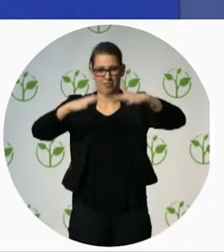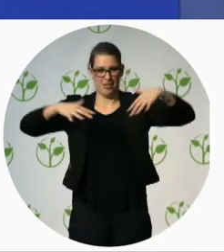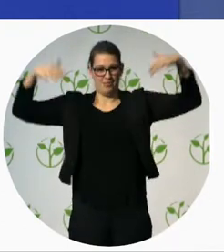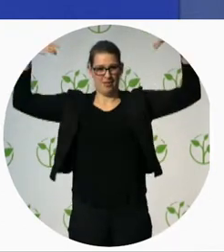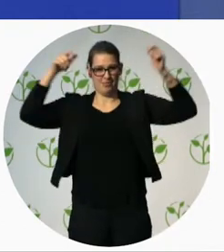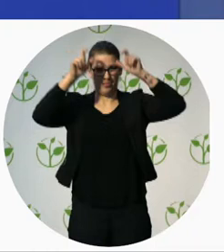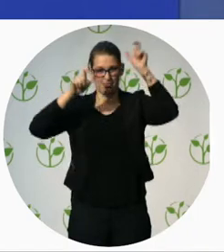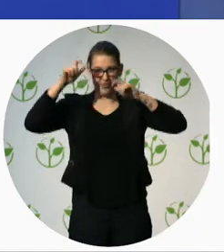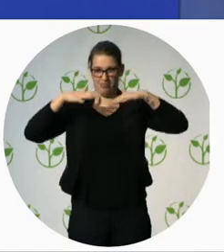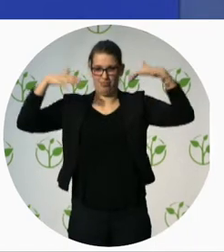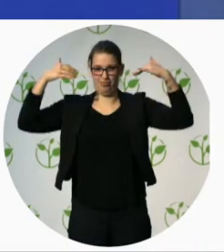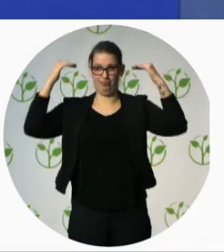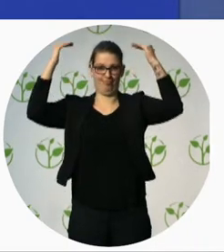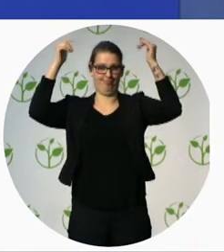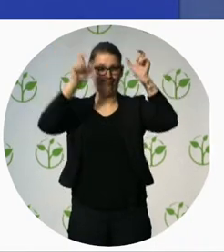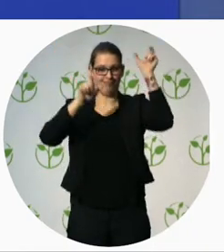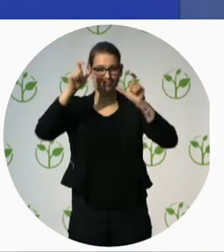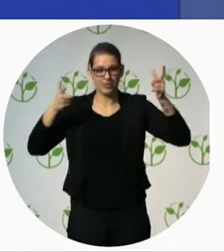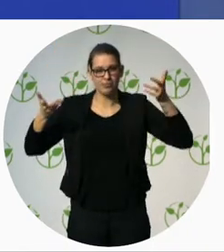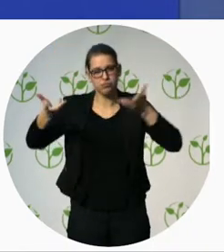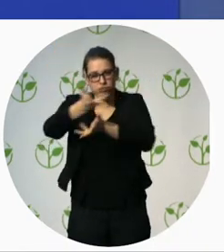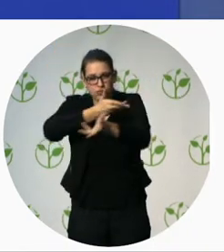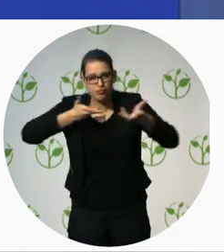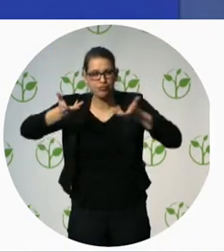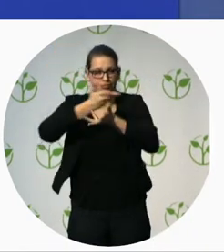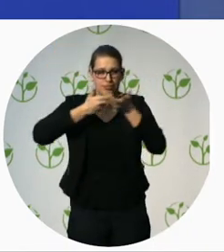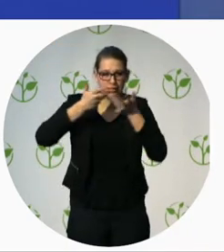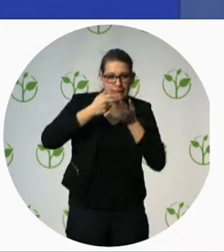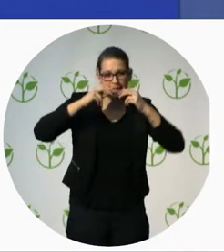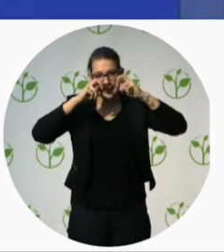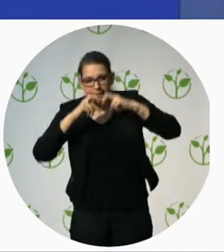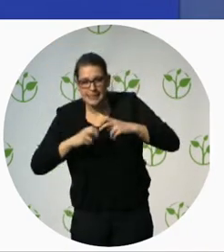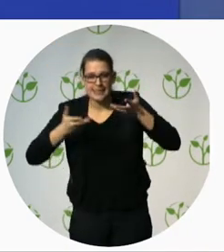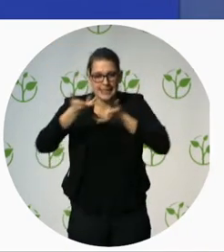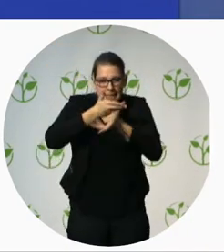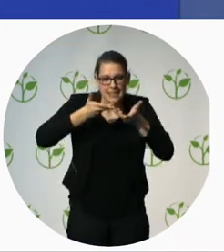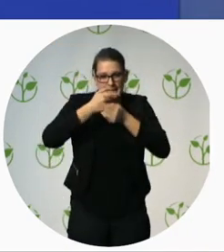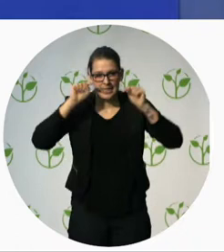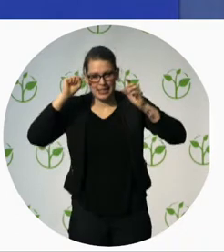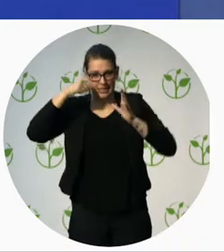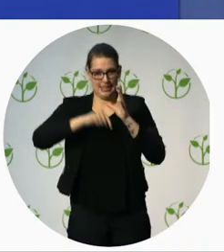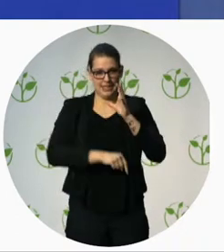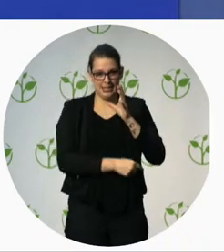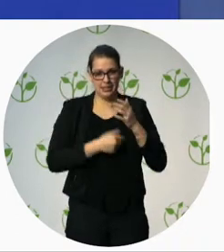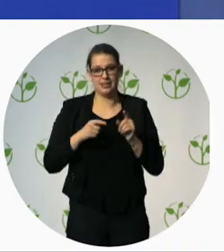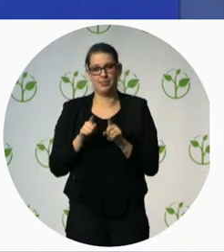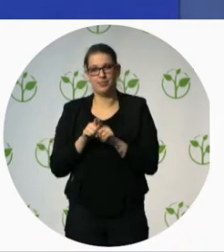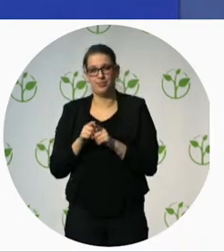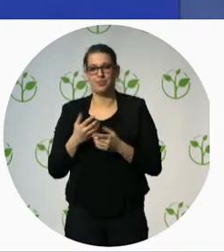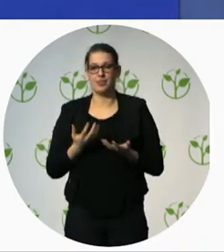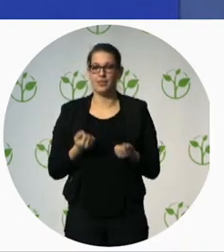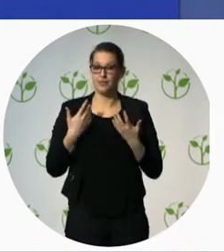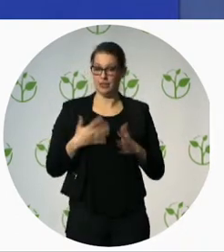text. I hope that in the next conference I will be able to to share with you that